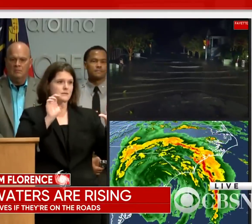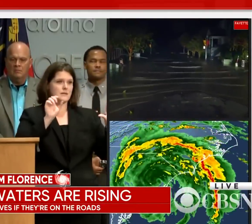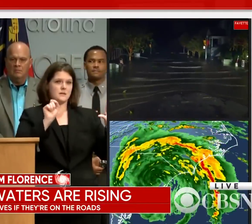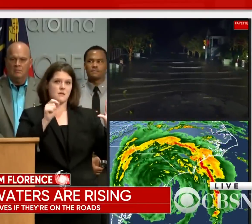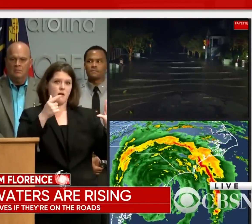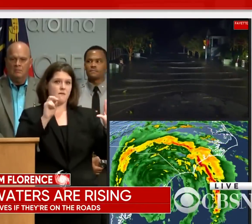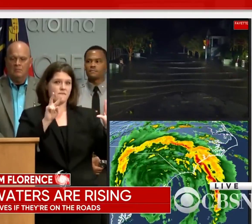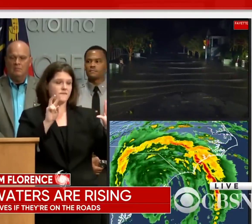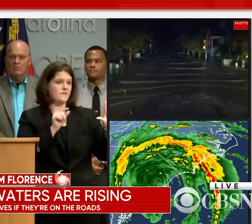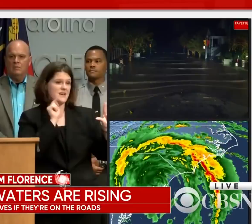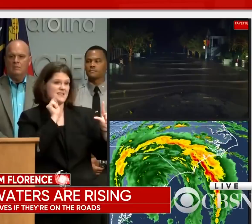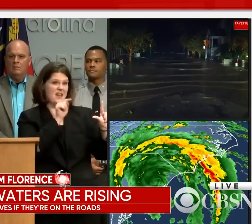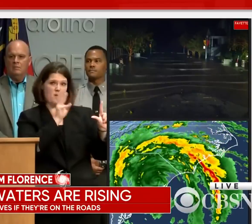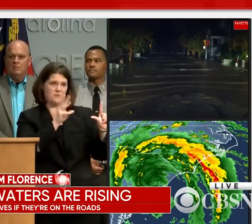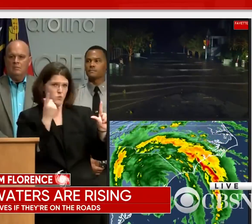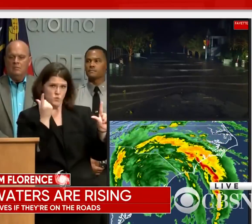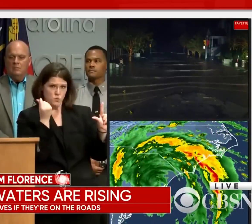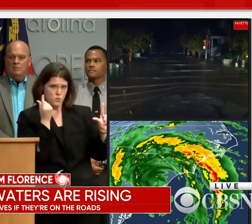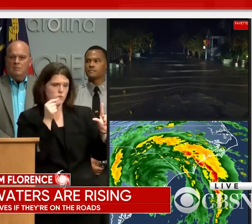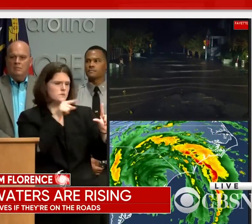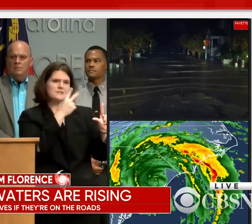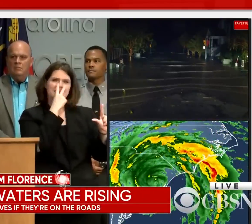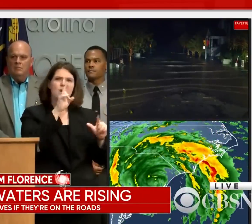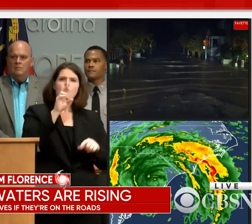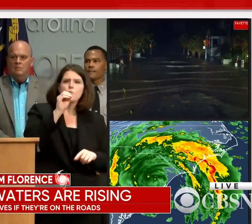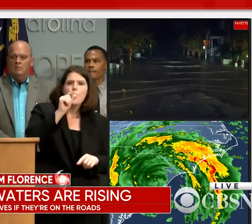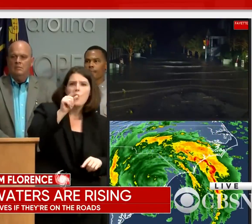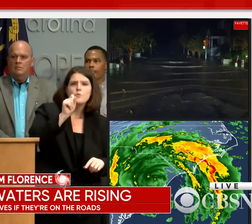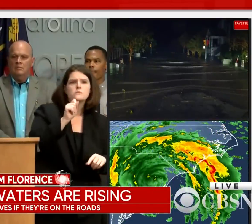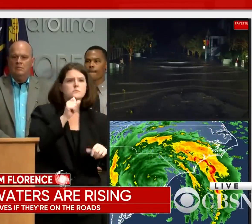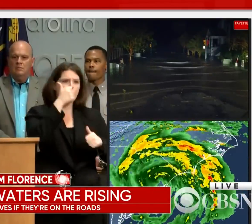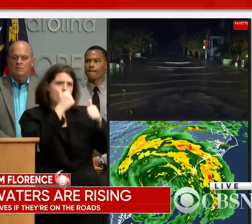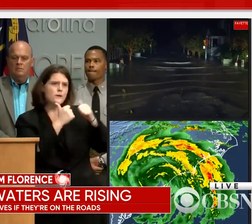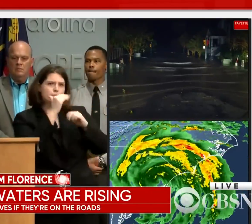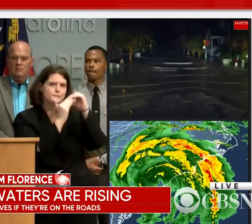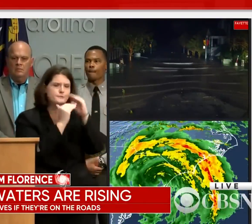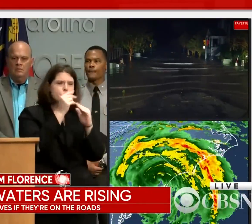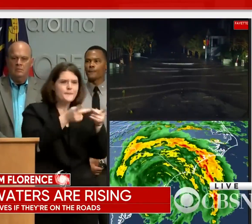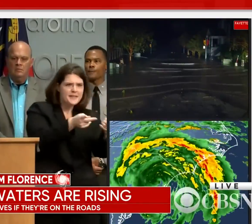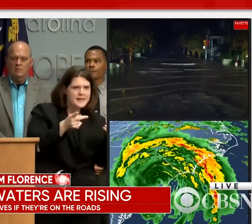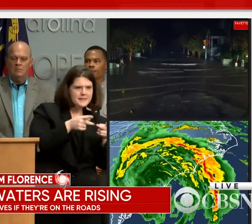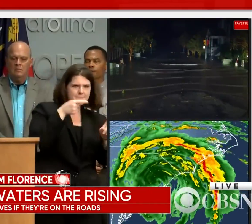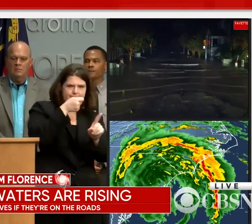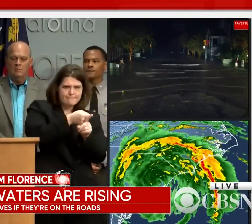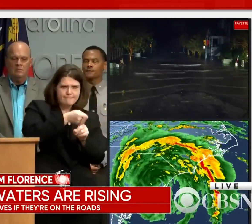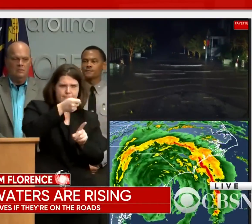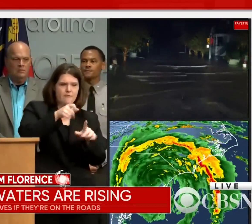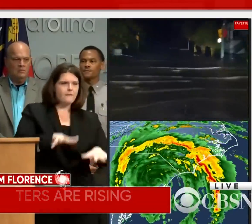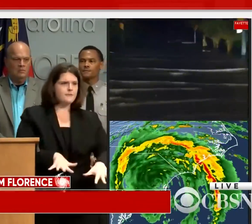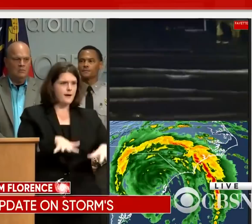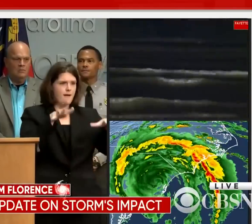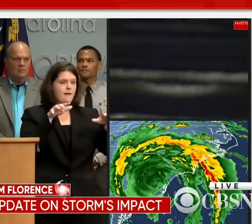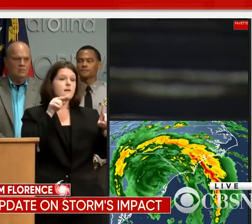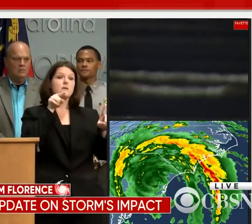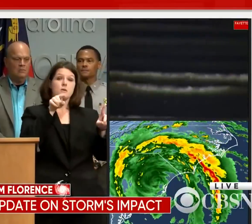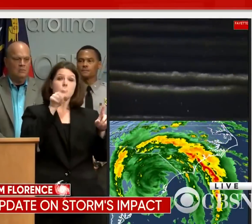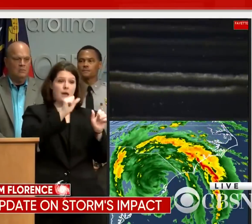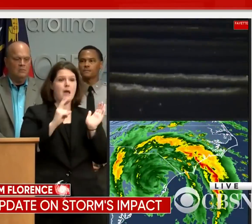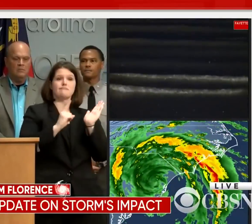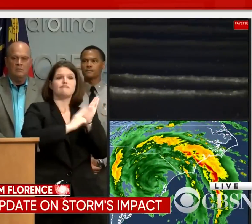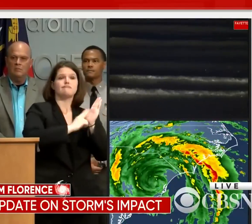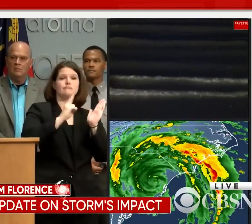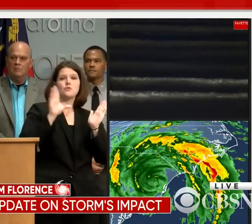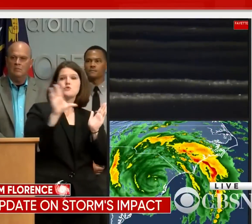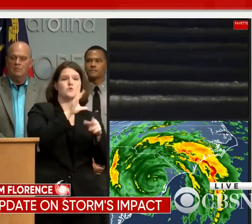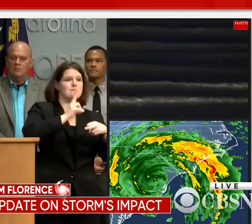Fiman.nc.gov. In that site, you can see what roads and structures will be affected by flooding. And users can also sign up to be alerted